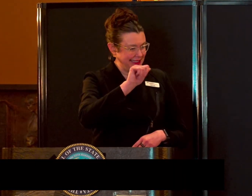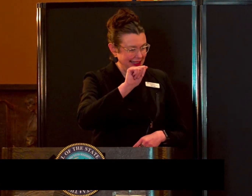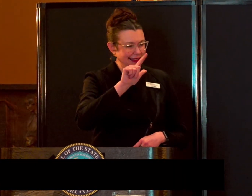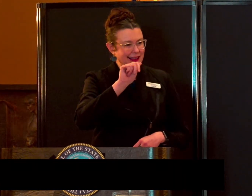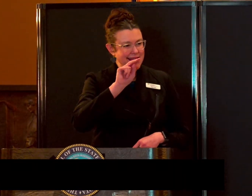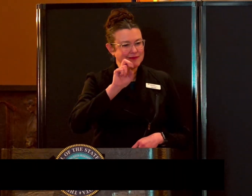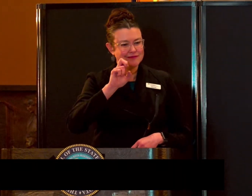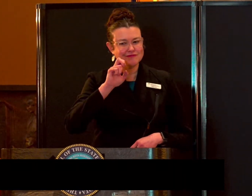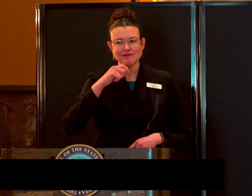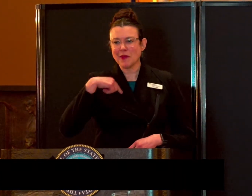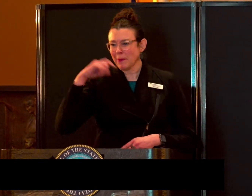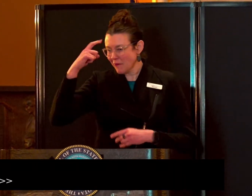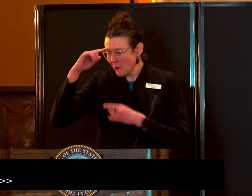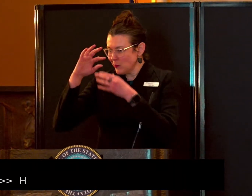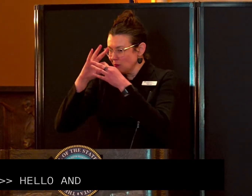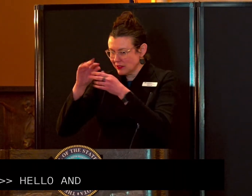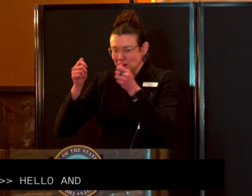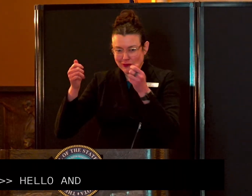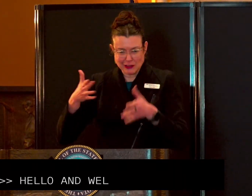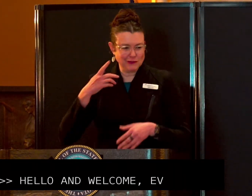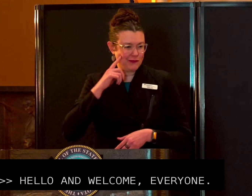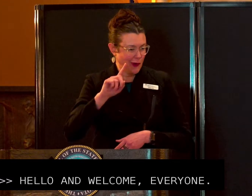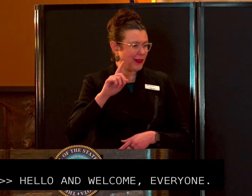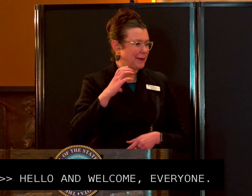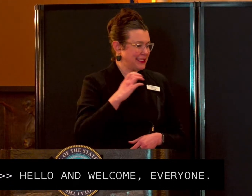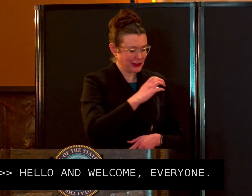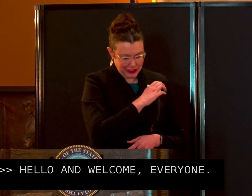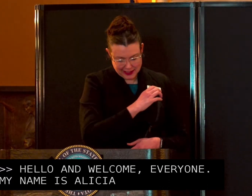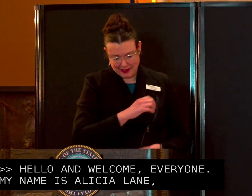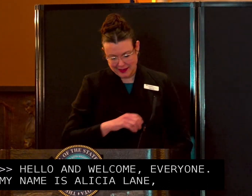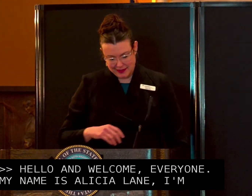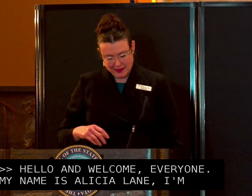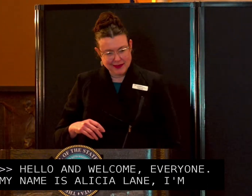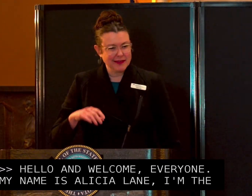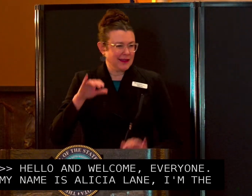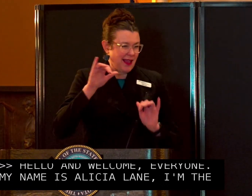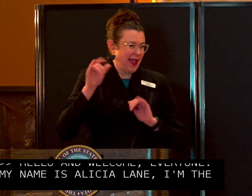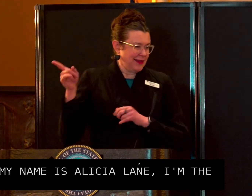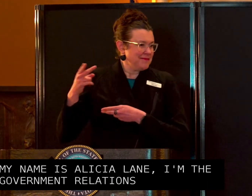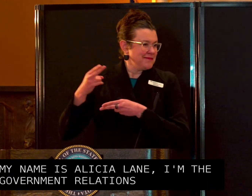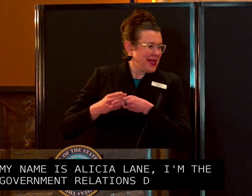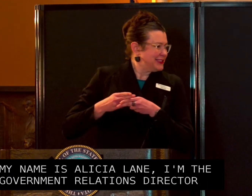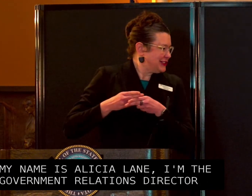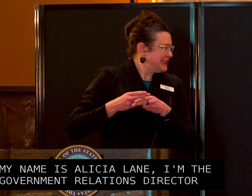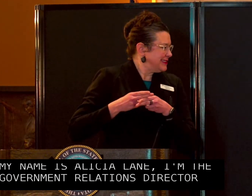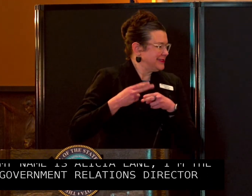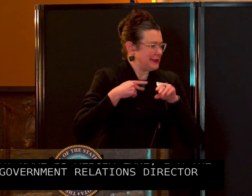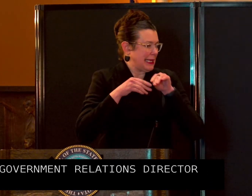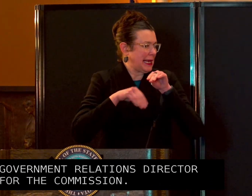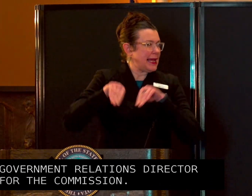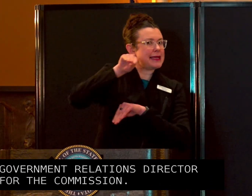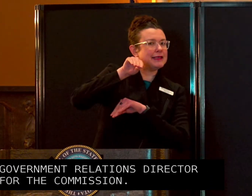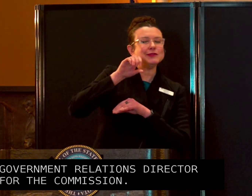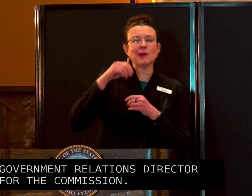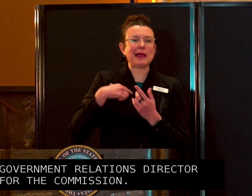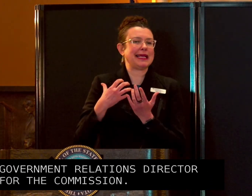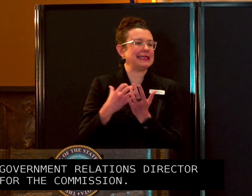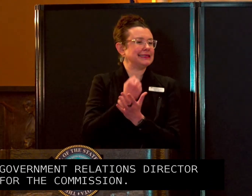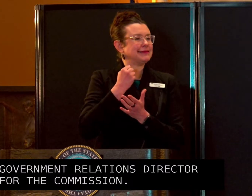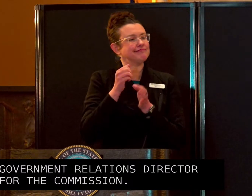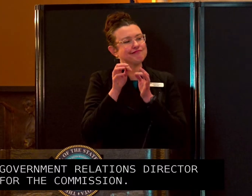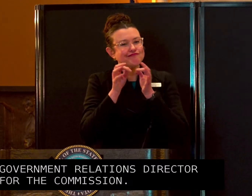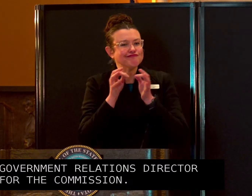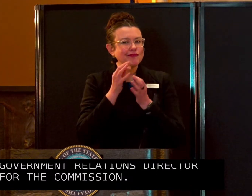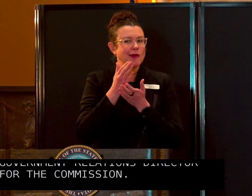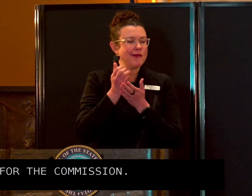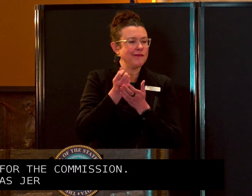Hello and welcome, everyone. My name is Alicia Lane. I'm the Government Relations Director for the Commission. As Jer mentioned,